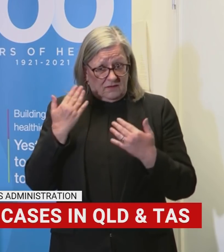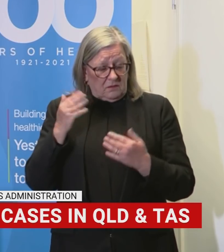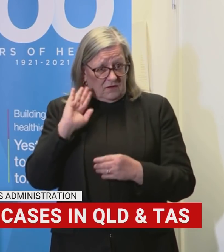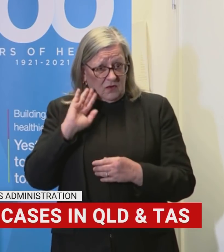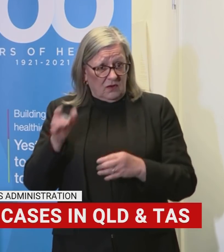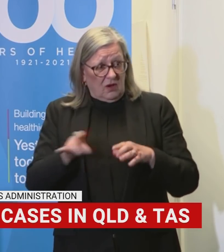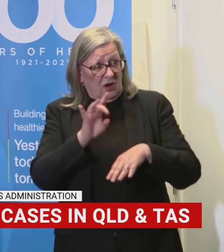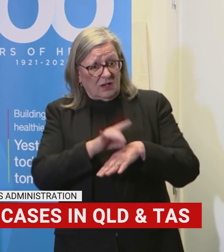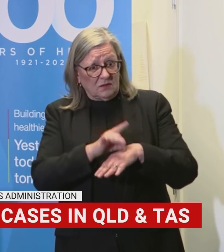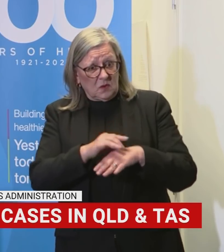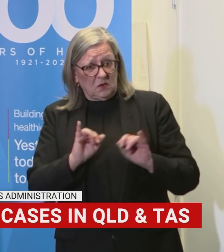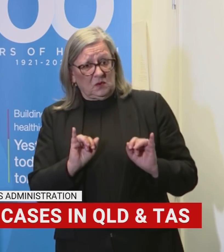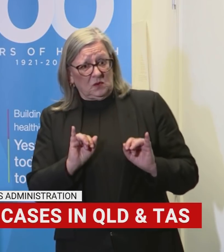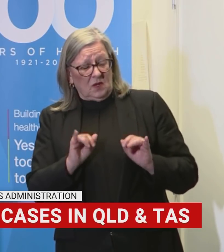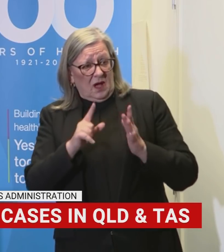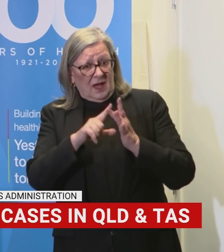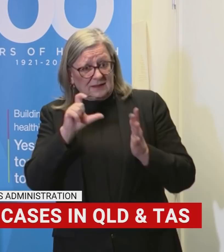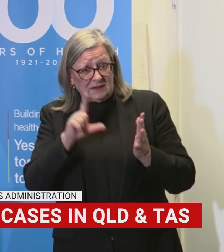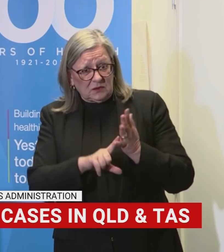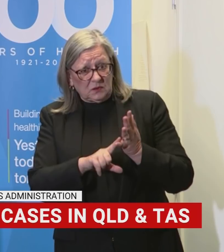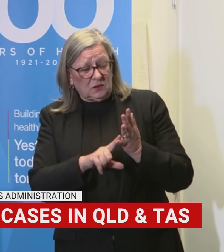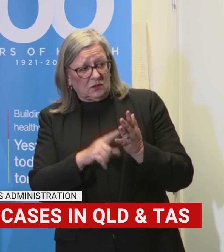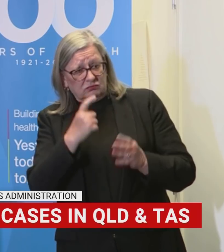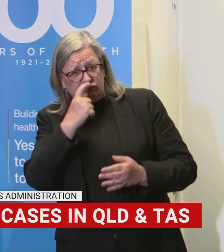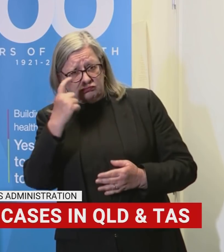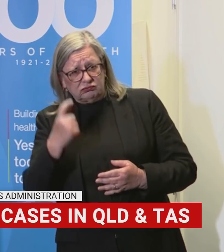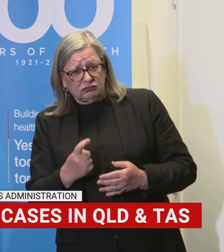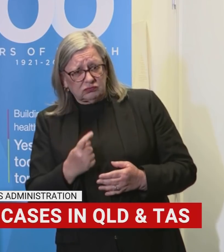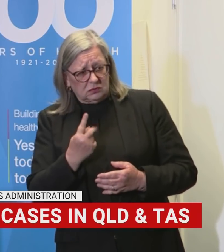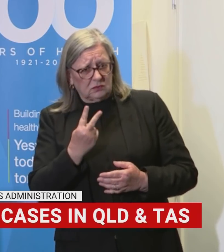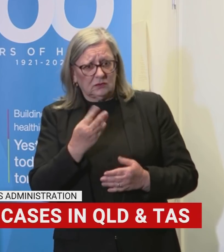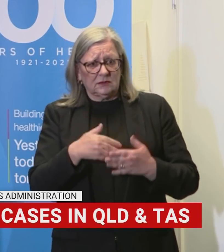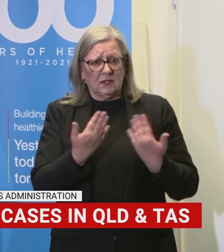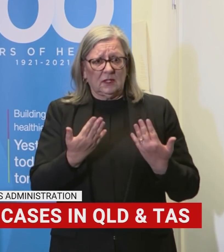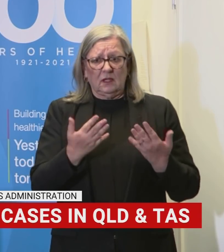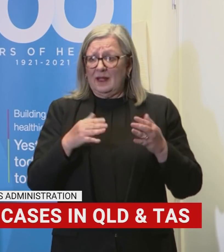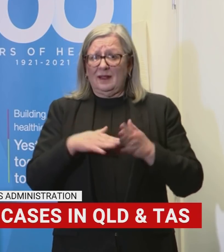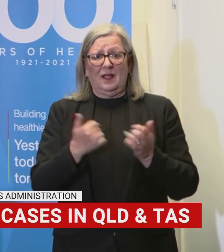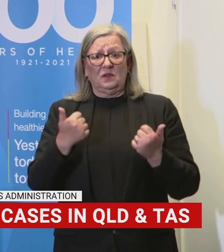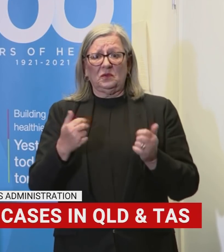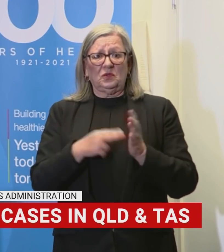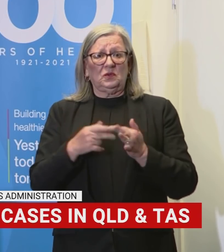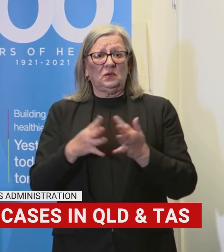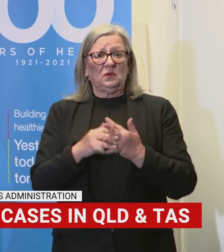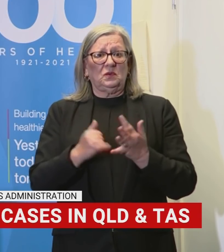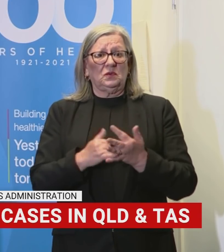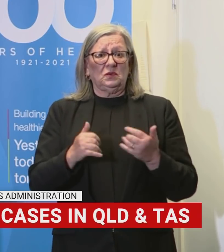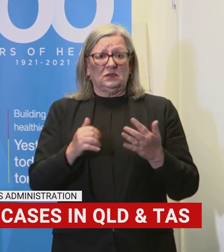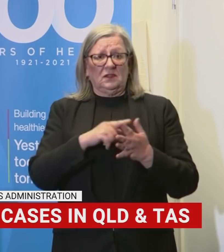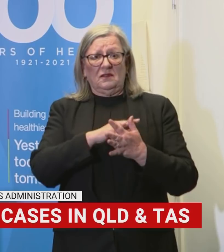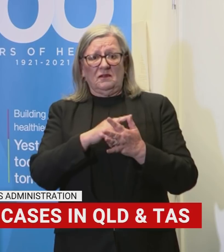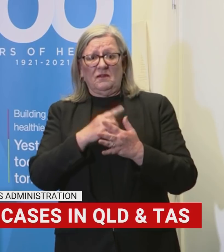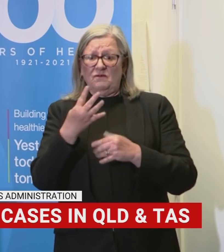cases in intensive care for a day or 2, the really good news is that 4 of the 5 people have returned home, and the